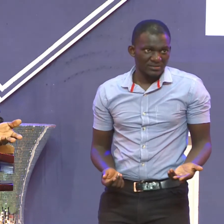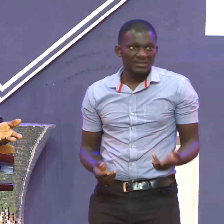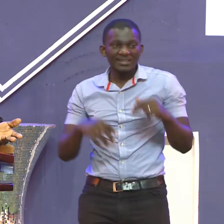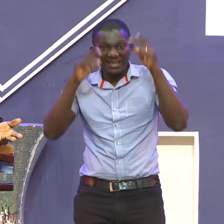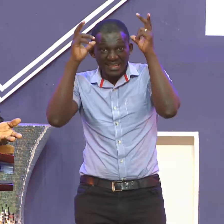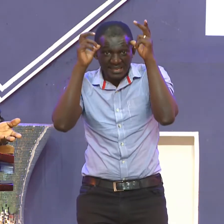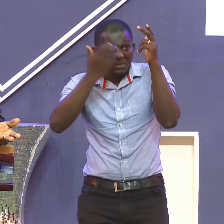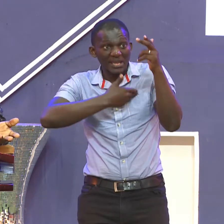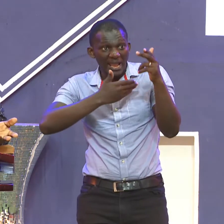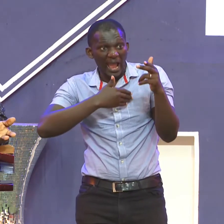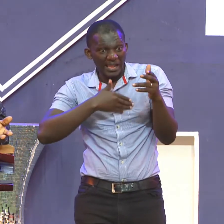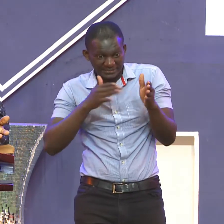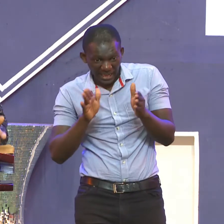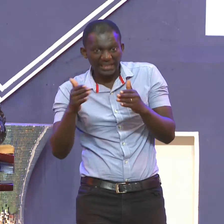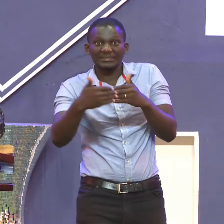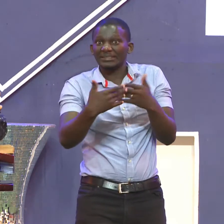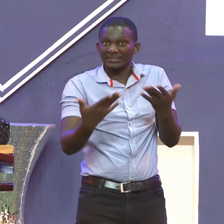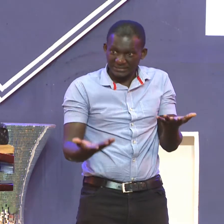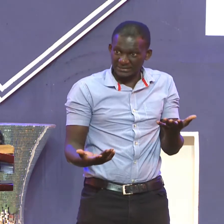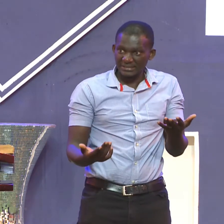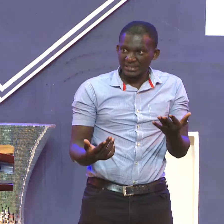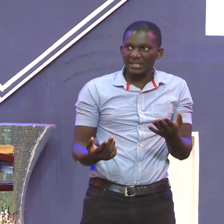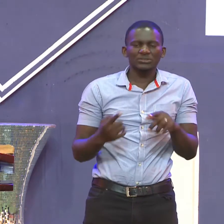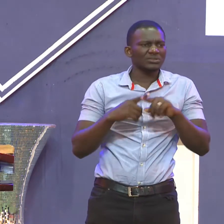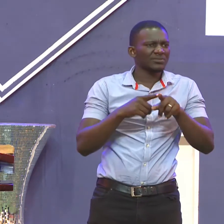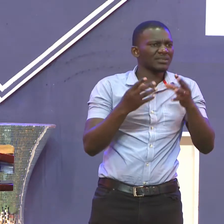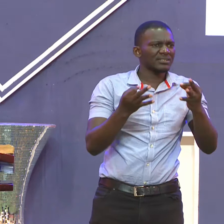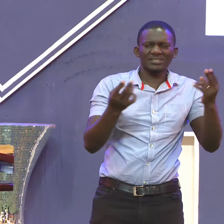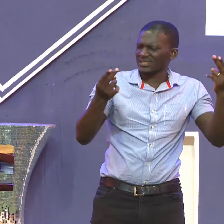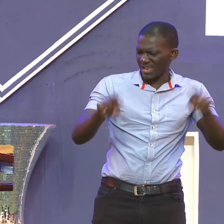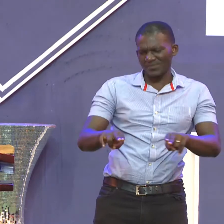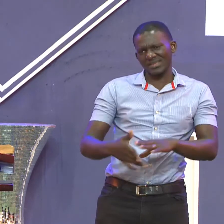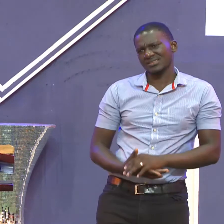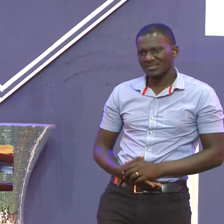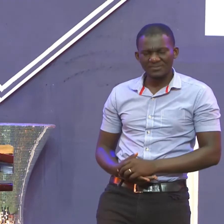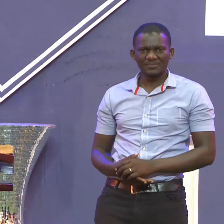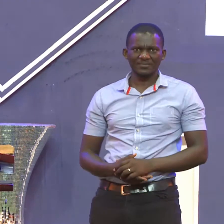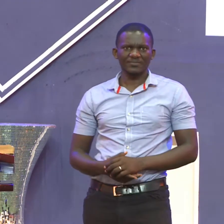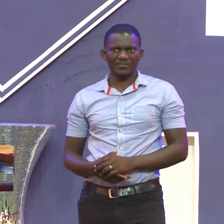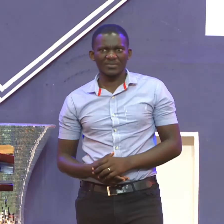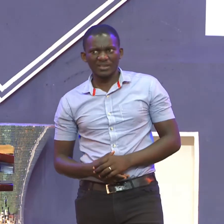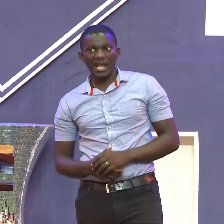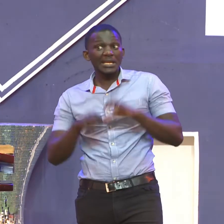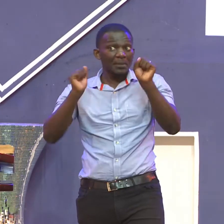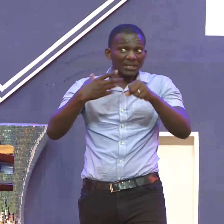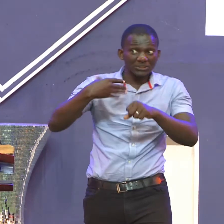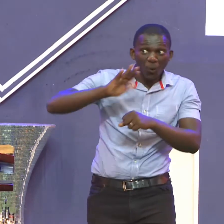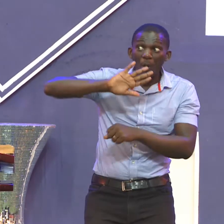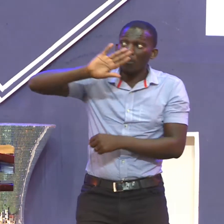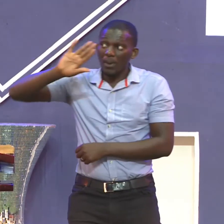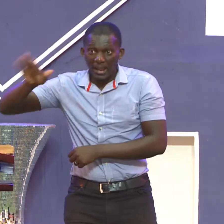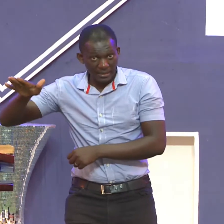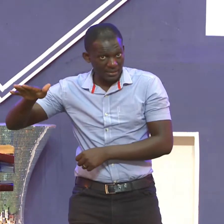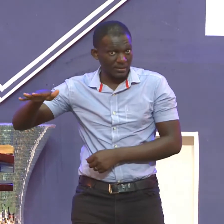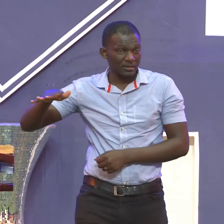kubo. And the enemy had access upon them. Kati ebintu bingi nebibajira. So many things came to them. Katinga bali nakuddayo. So they had to